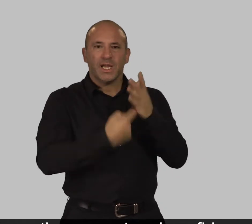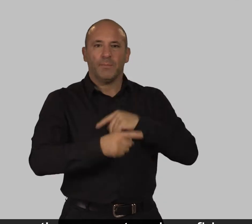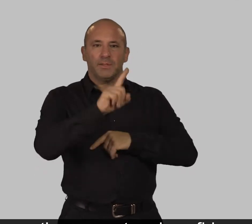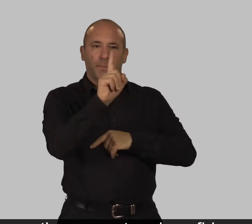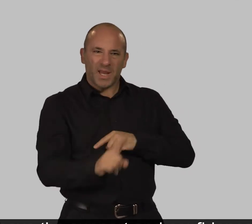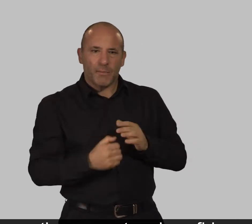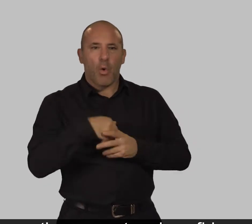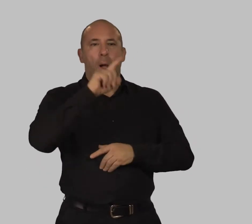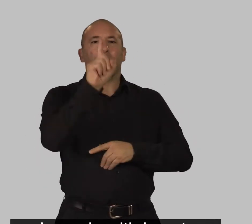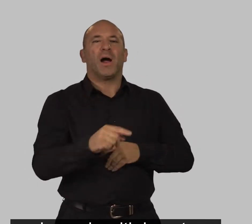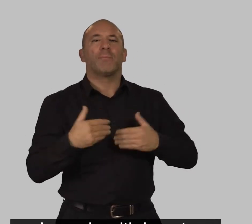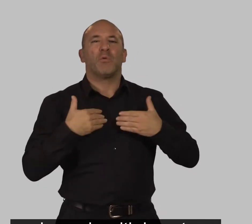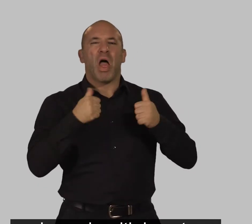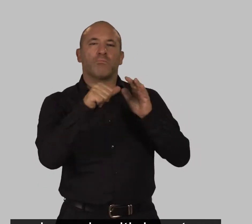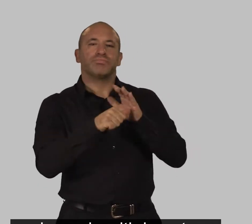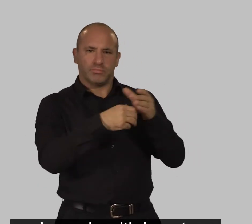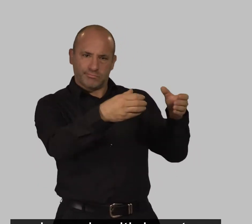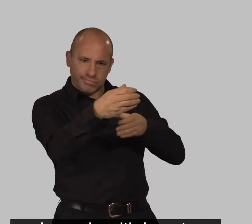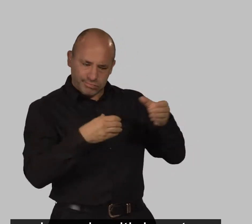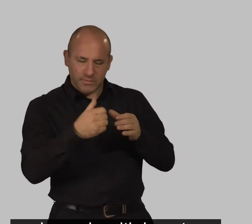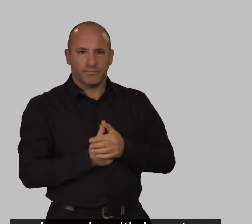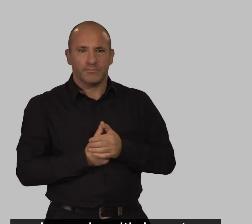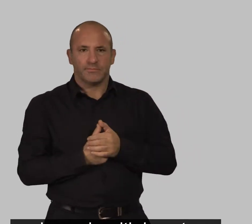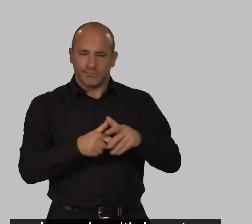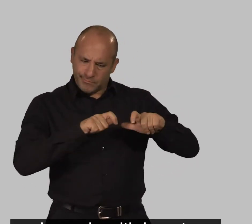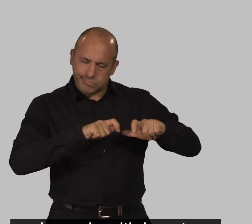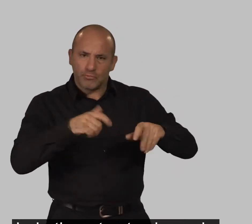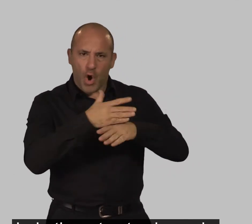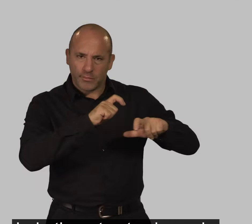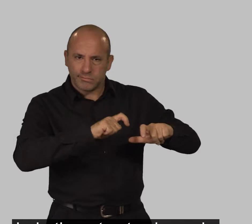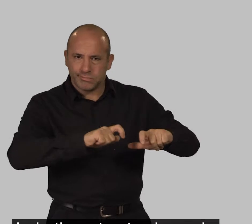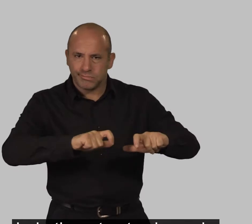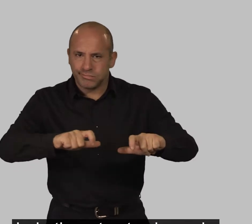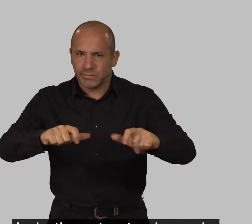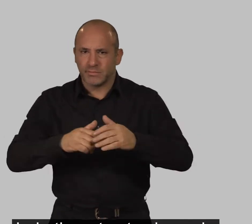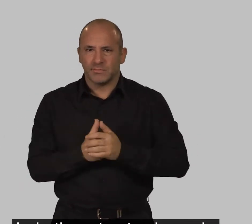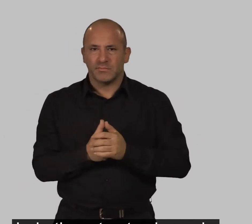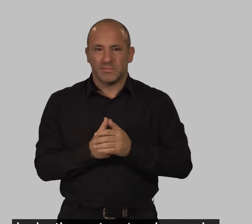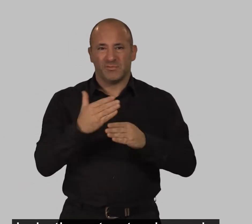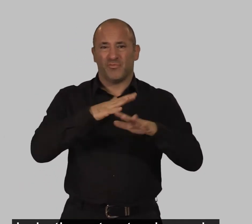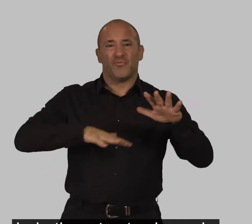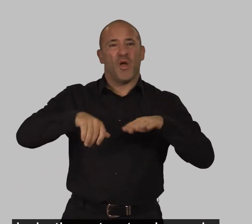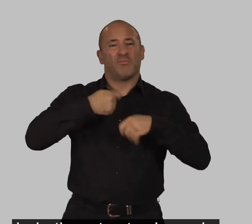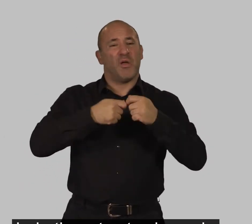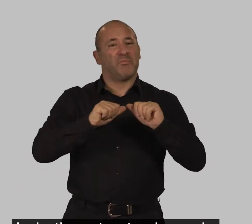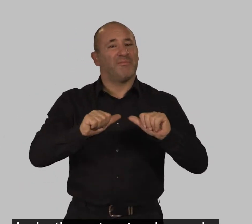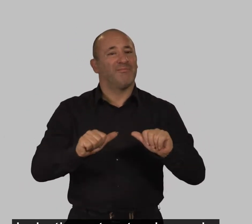people and people with long-term health conditions, help them to stay in work, and to